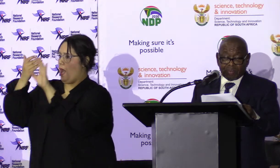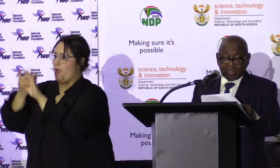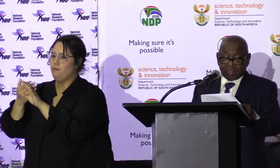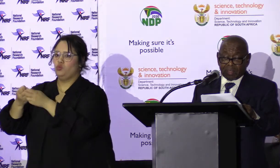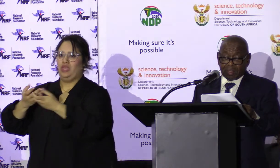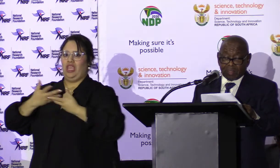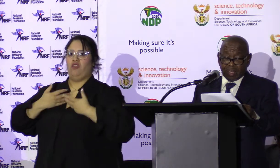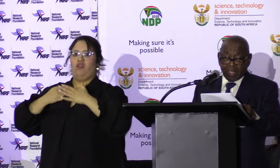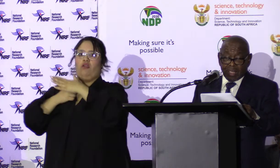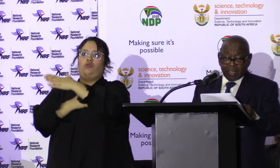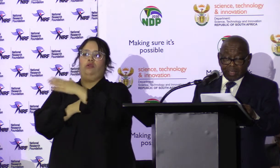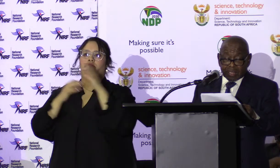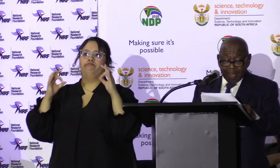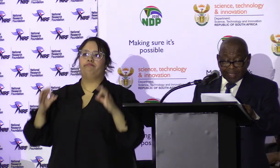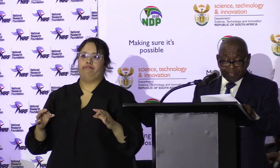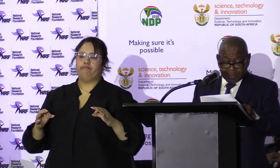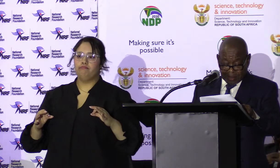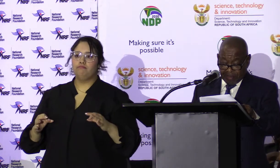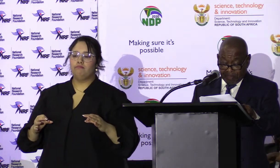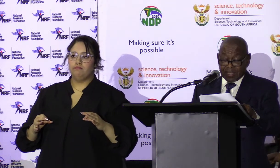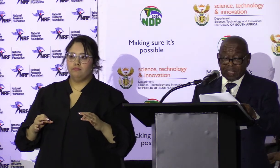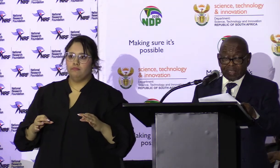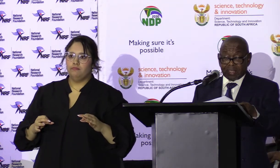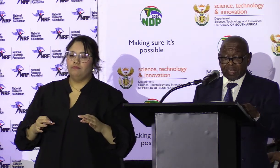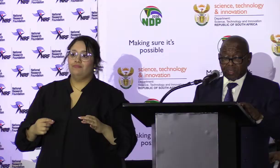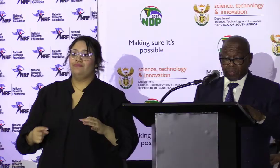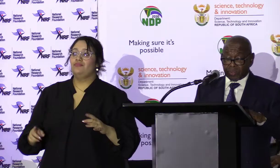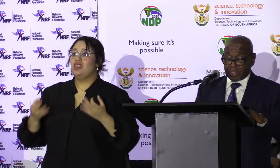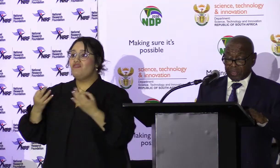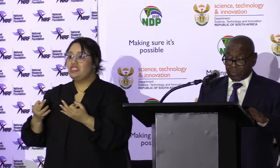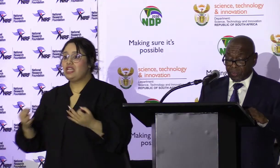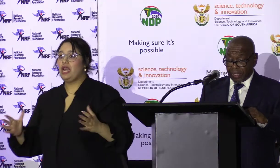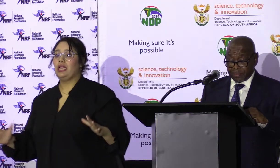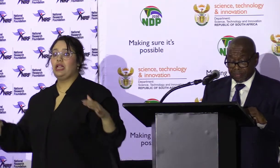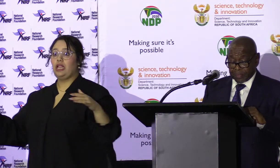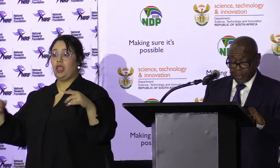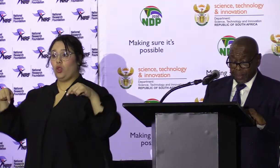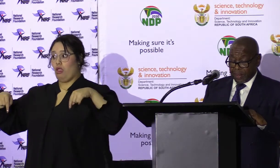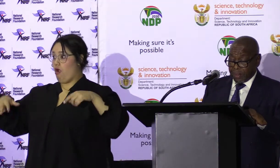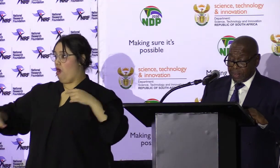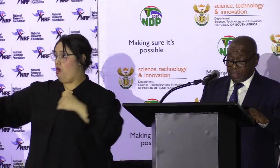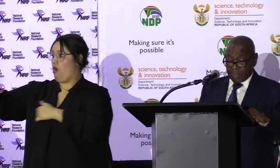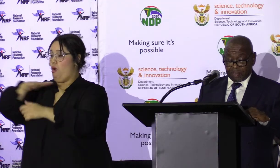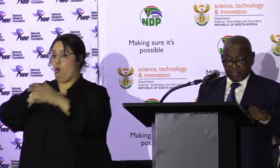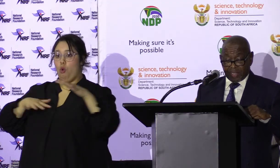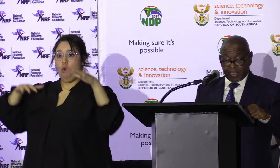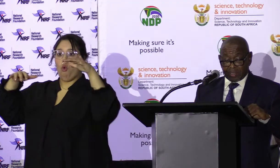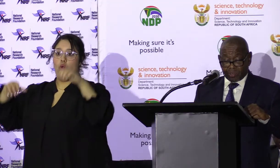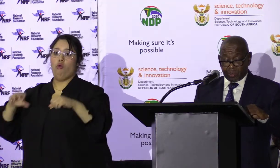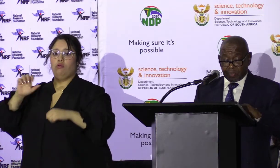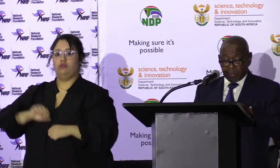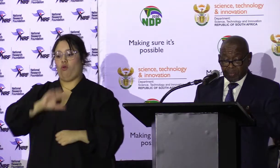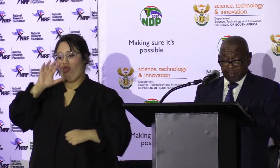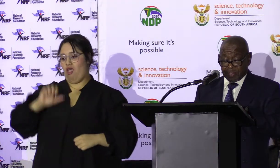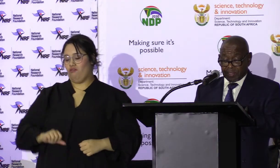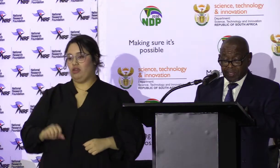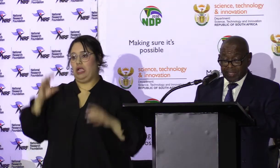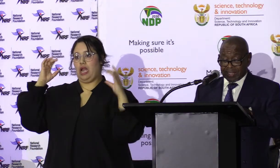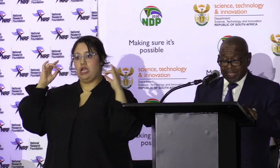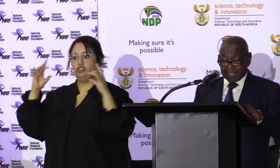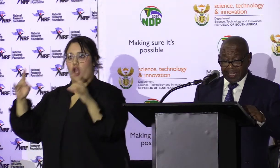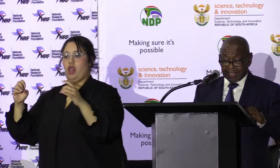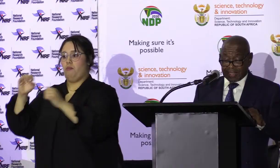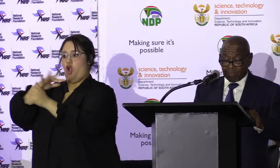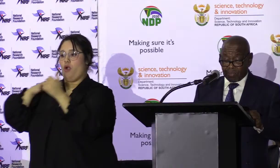laid the foundation. This magnificent facility that is hosting us today, the South African Astronomy